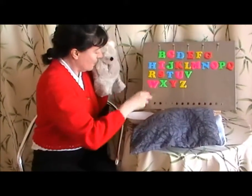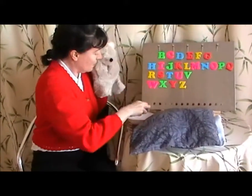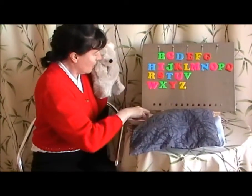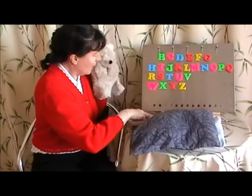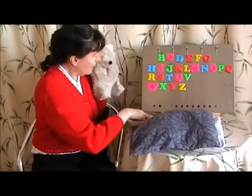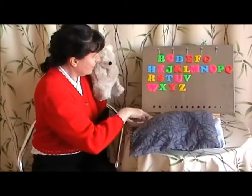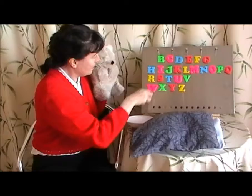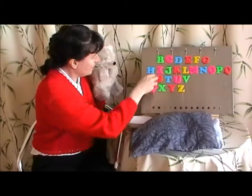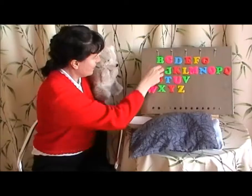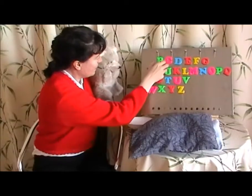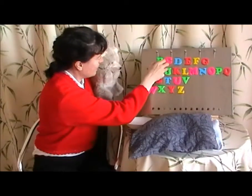1,